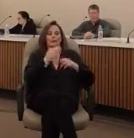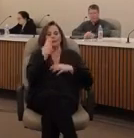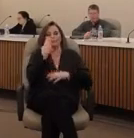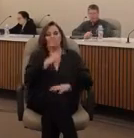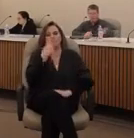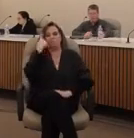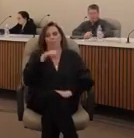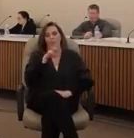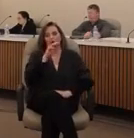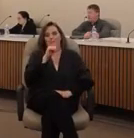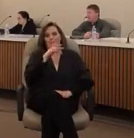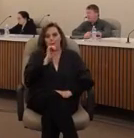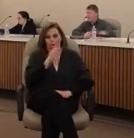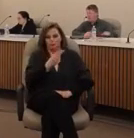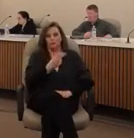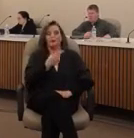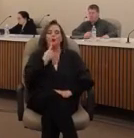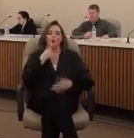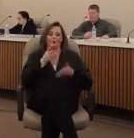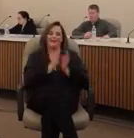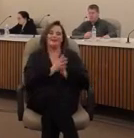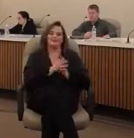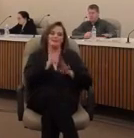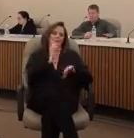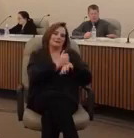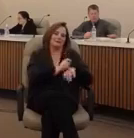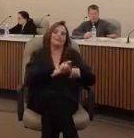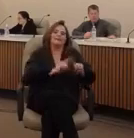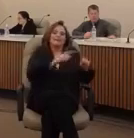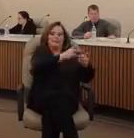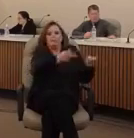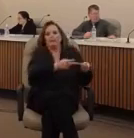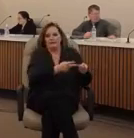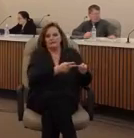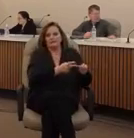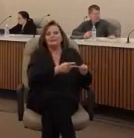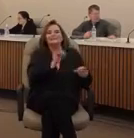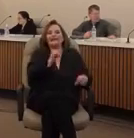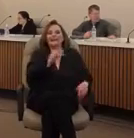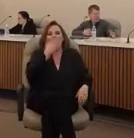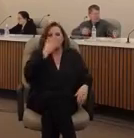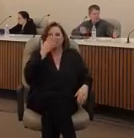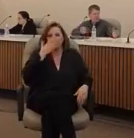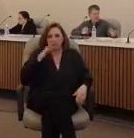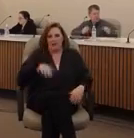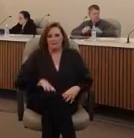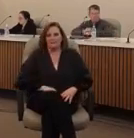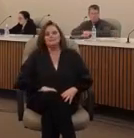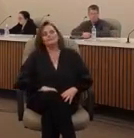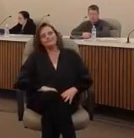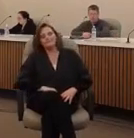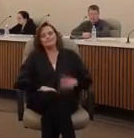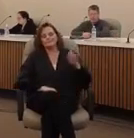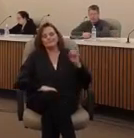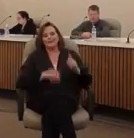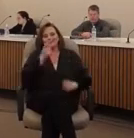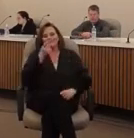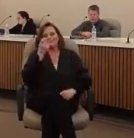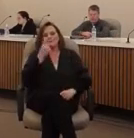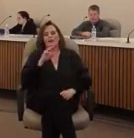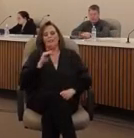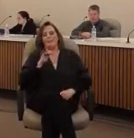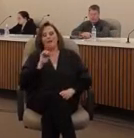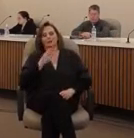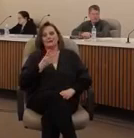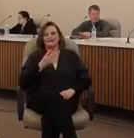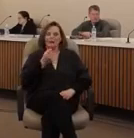much odor. Right. It's not manure, but So there shouldn't. mulch does have some odor to it, just not certain.